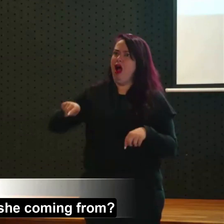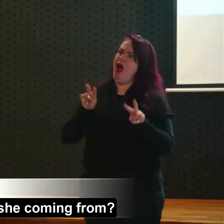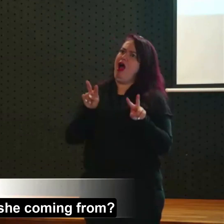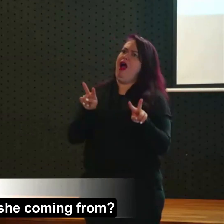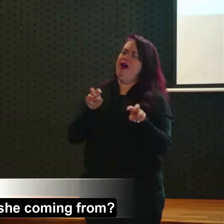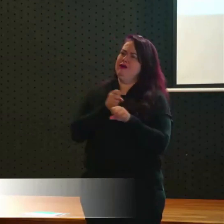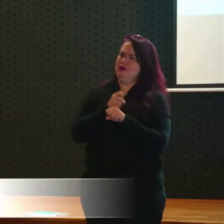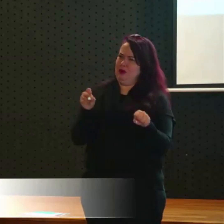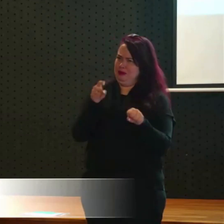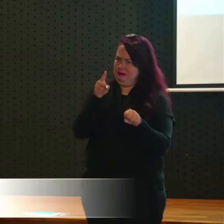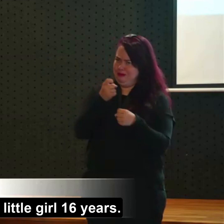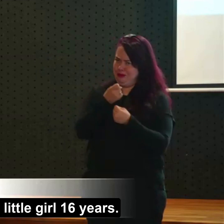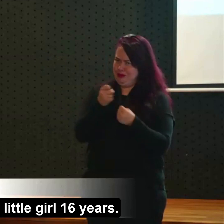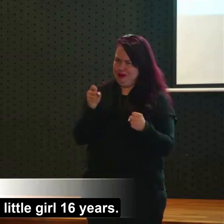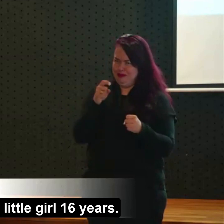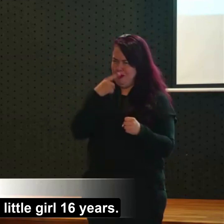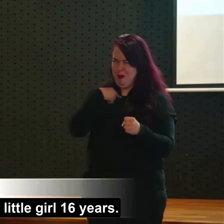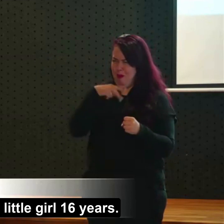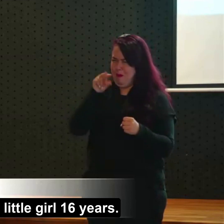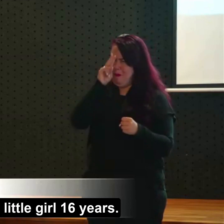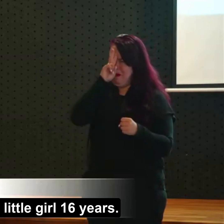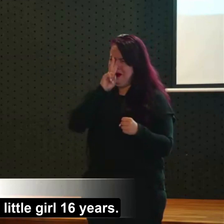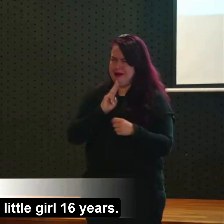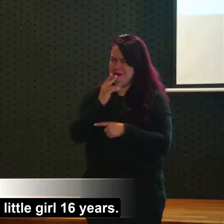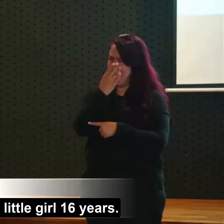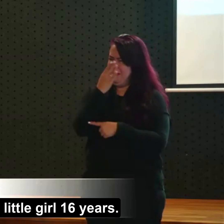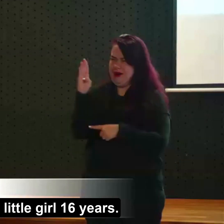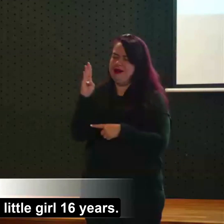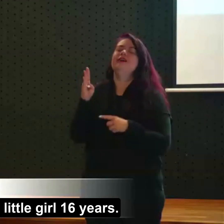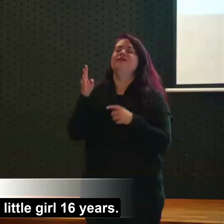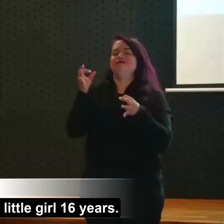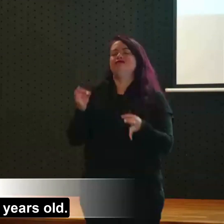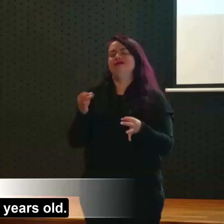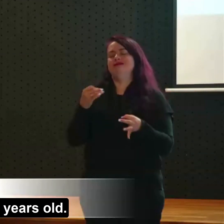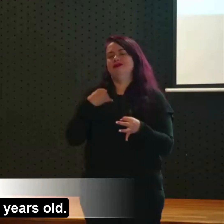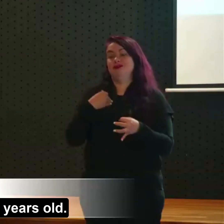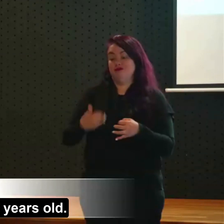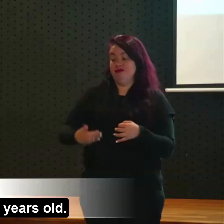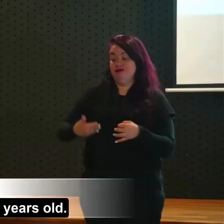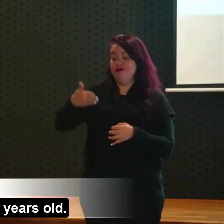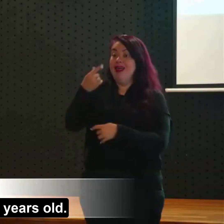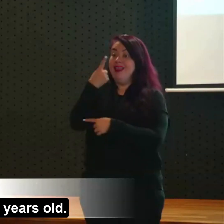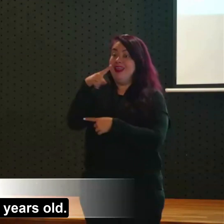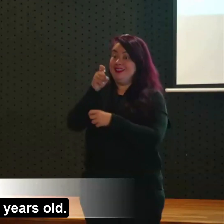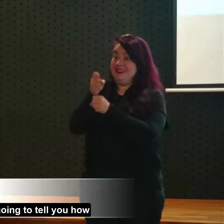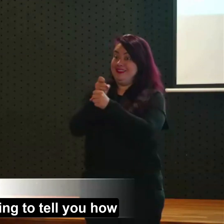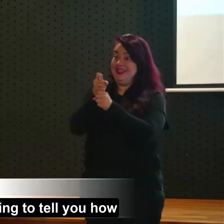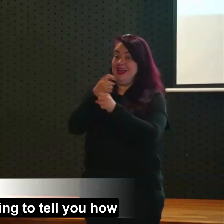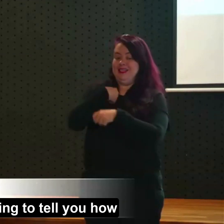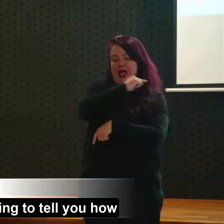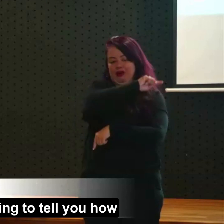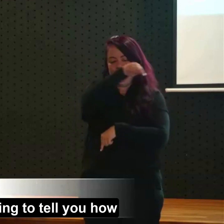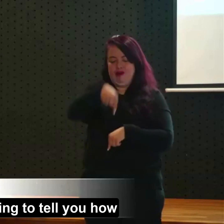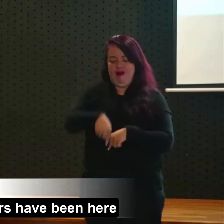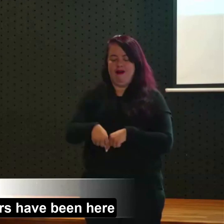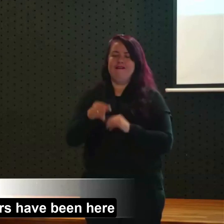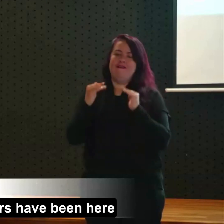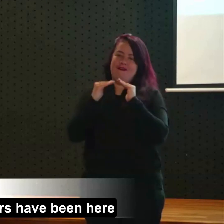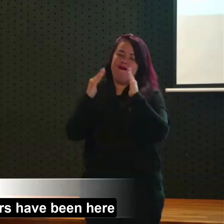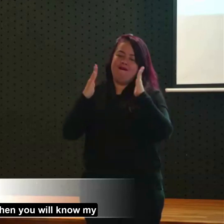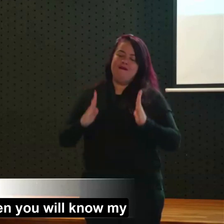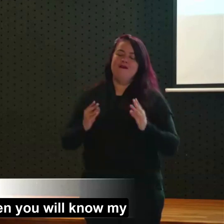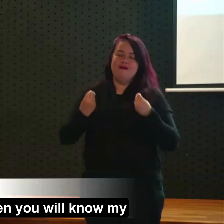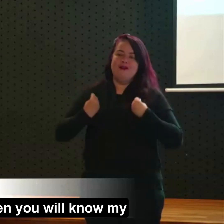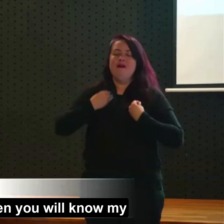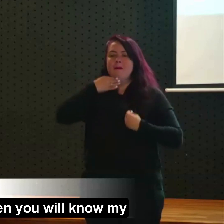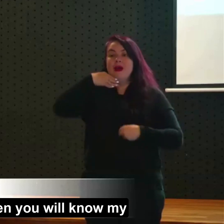where is she coming from? Was this little girl, 16 years old. I'm not going to tell you how many years I've